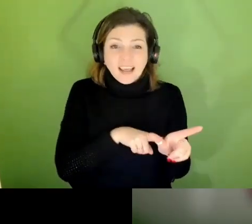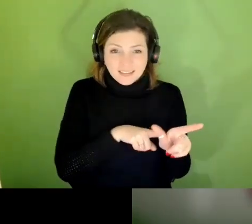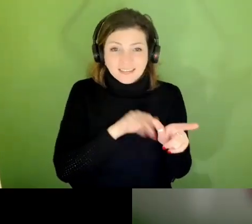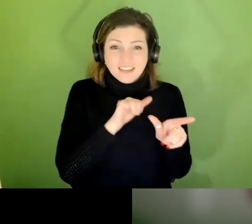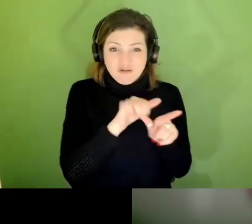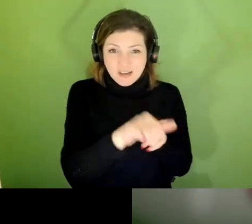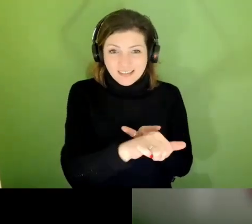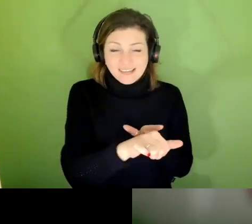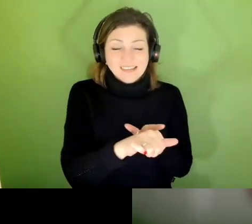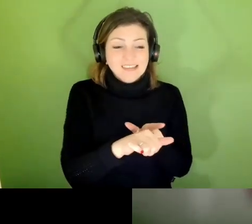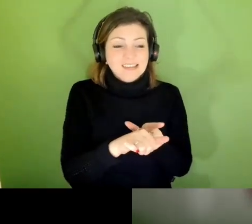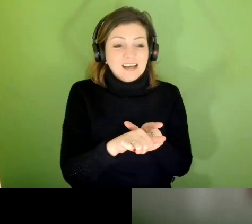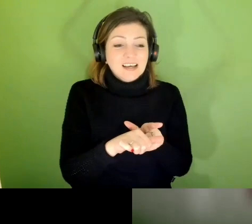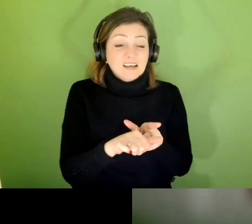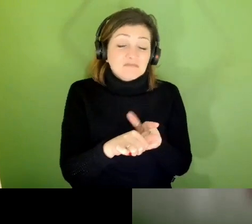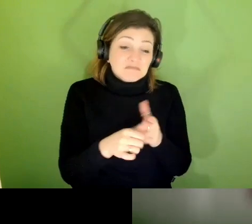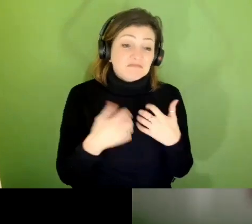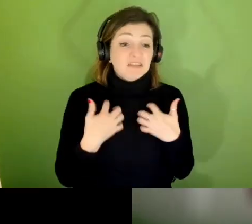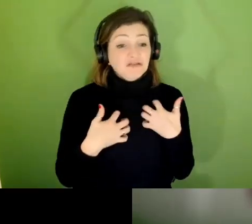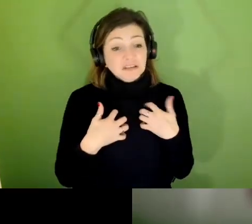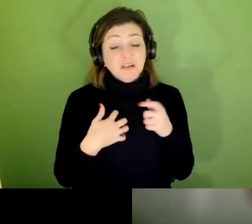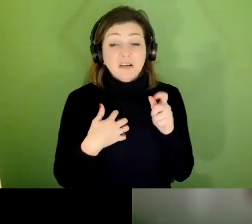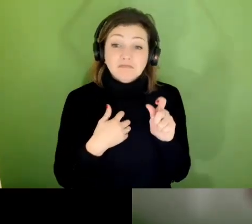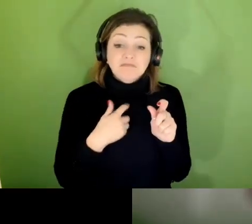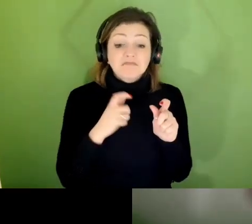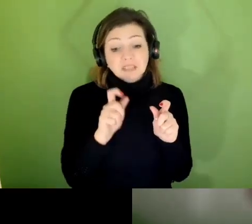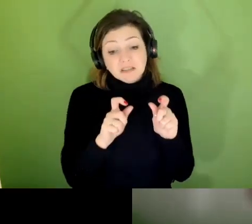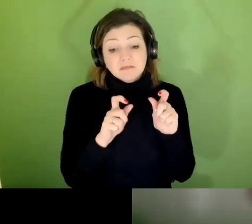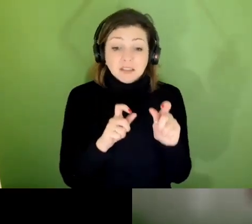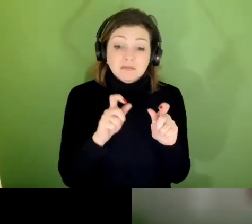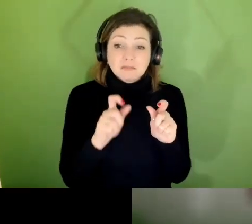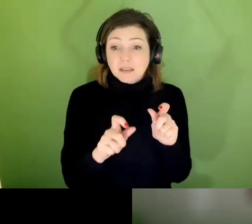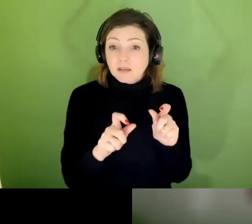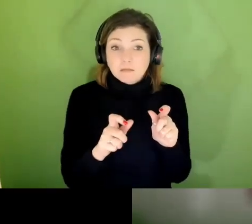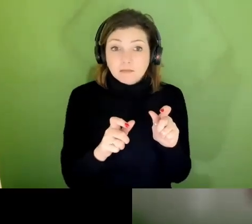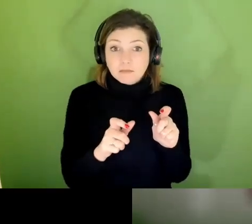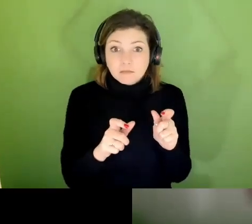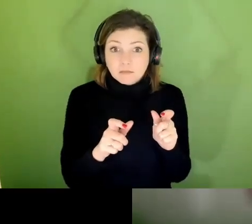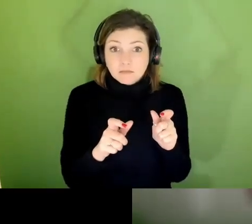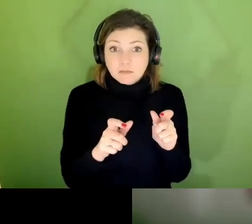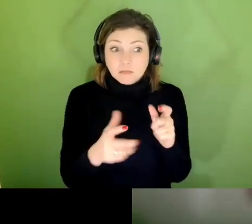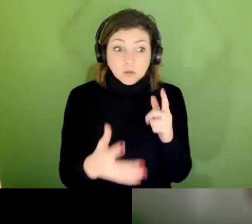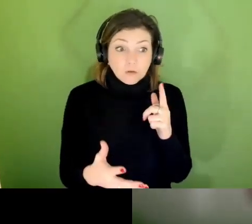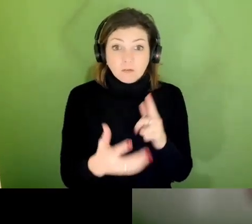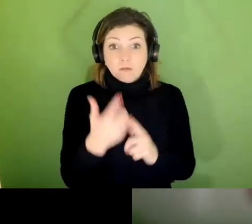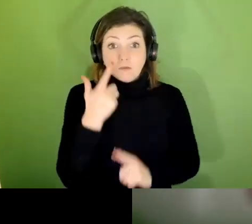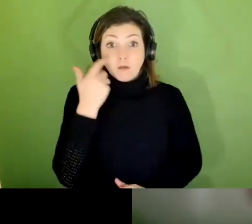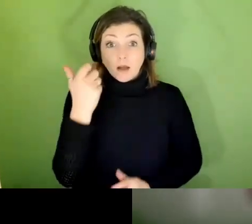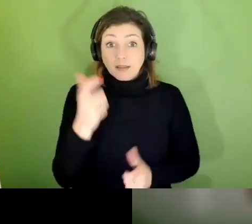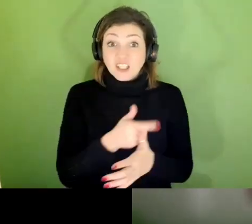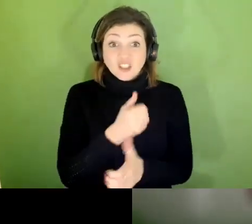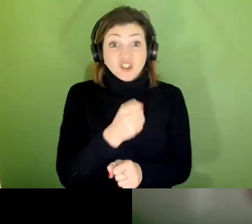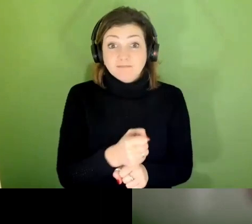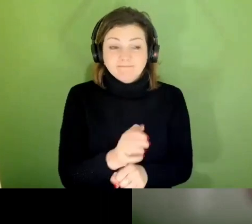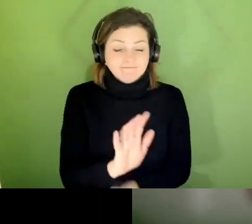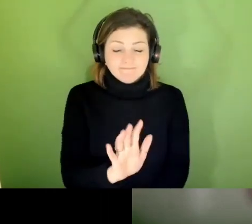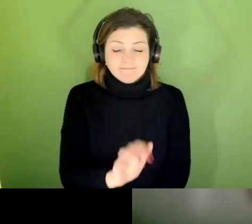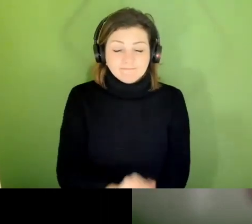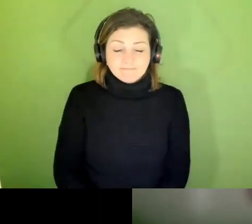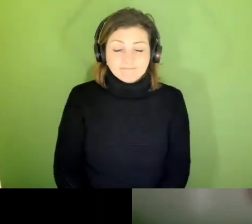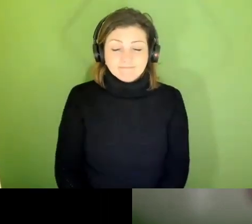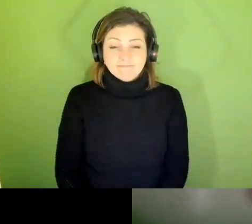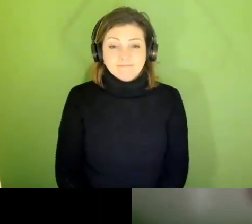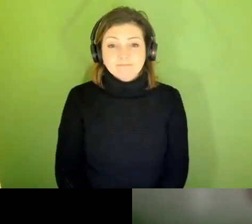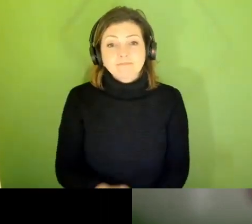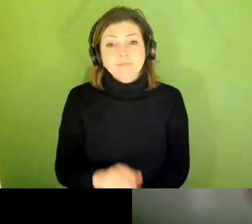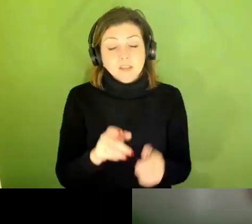little bits of interest, but not I didn't get an agent to represent me, and then I sent sort of the